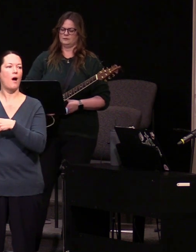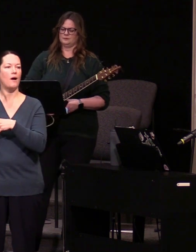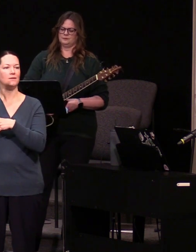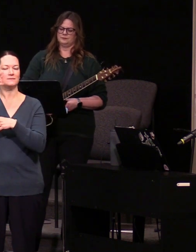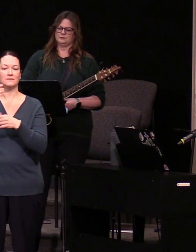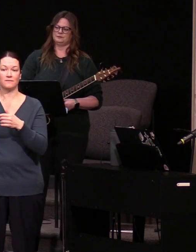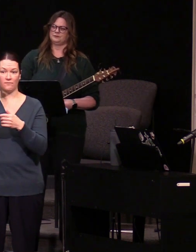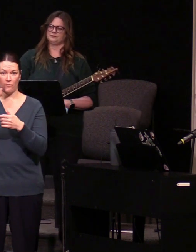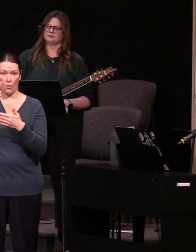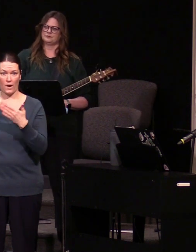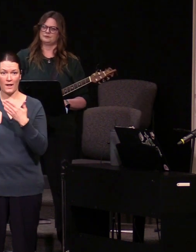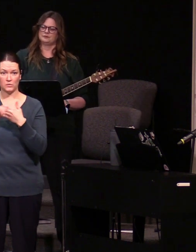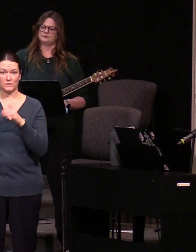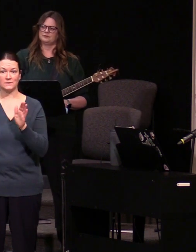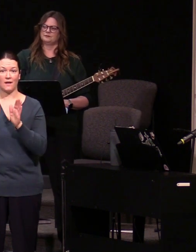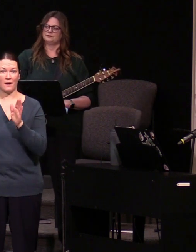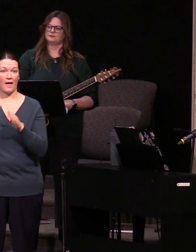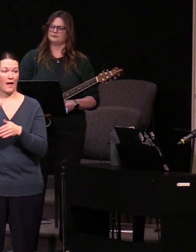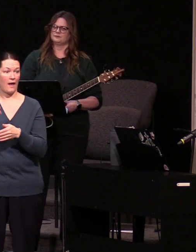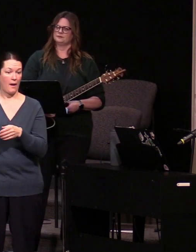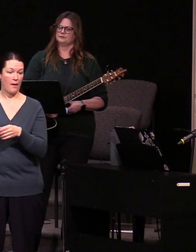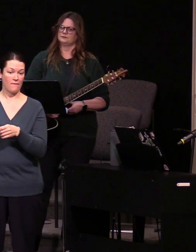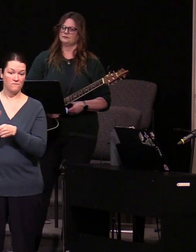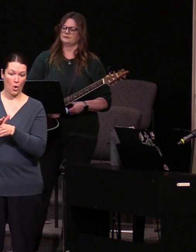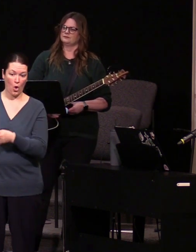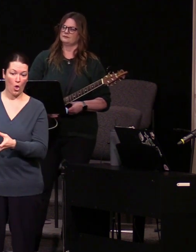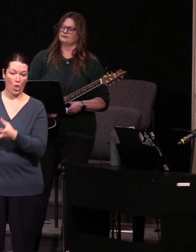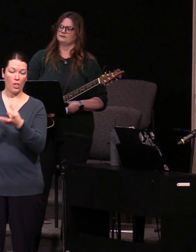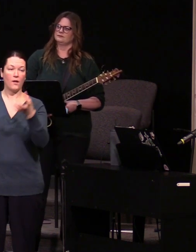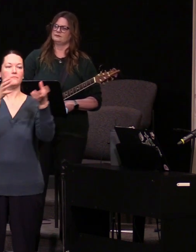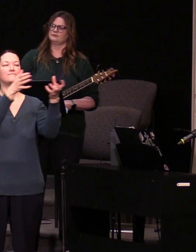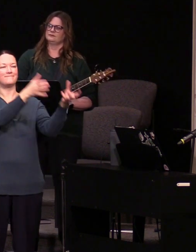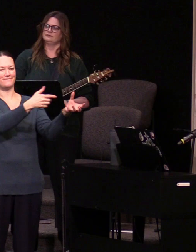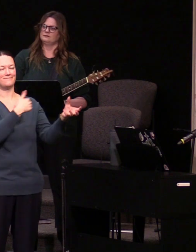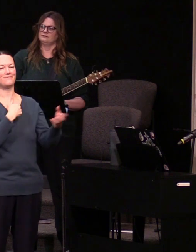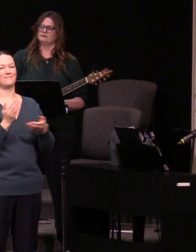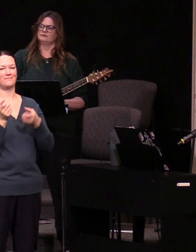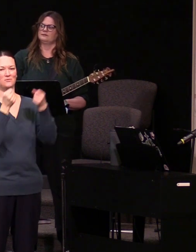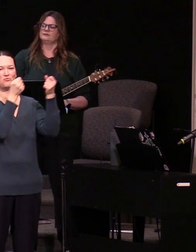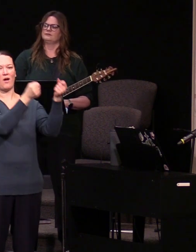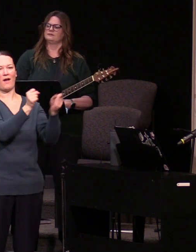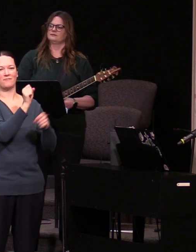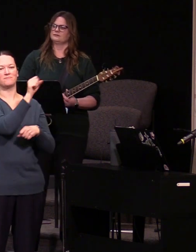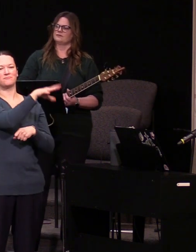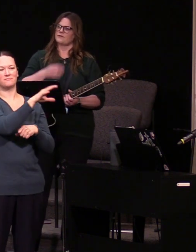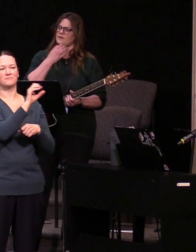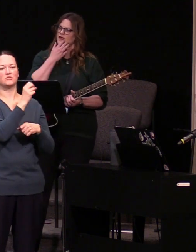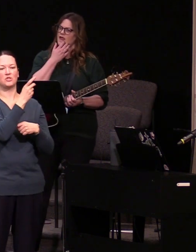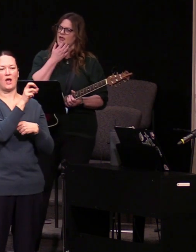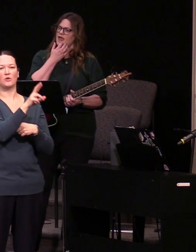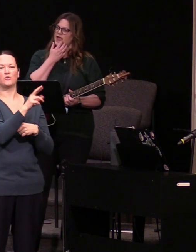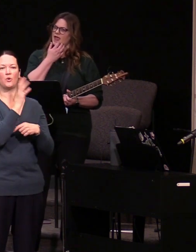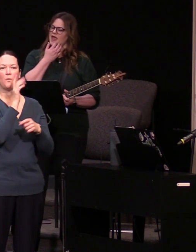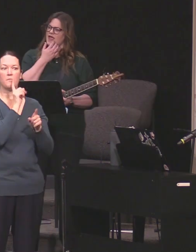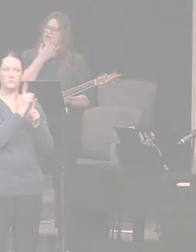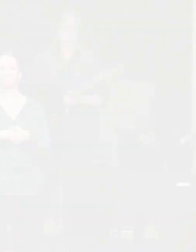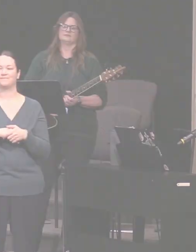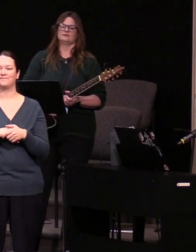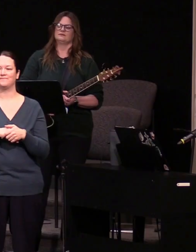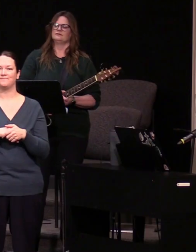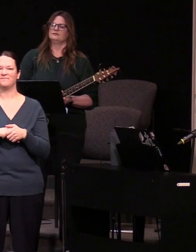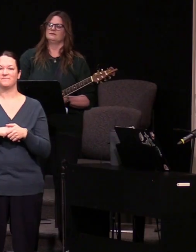you come next Sunday. And when that box fills up, I will drive it to the shelters and get those donations in the hands of people who need